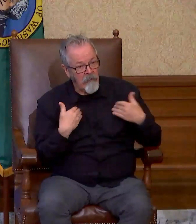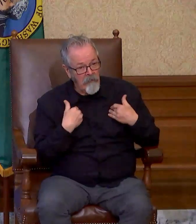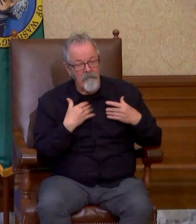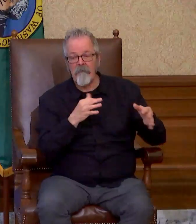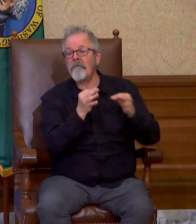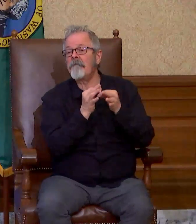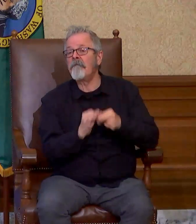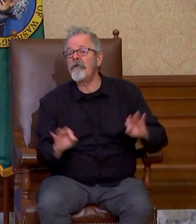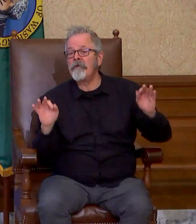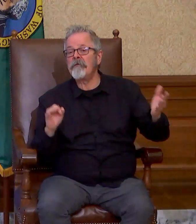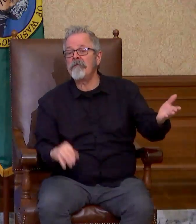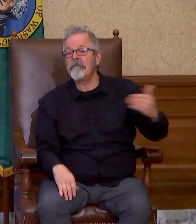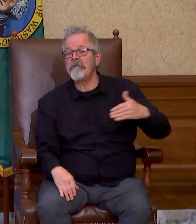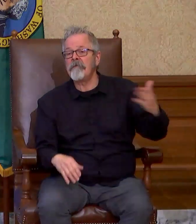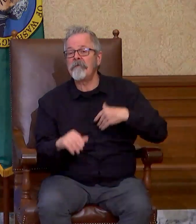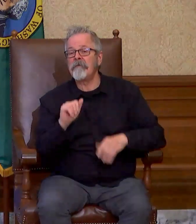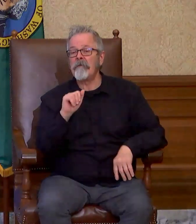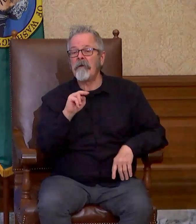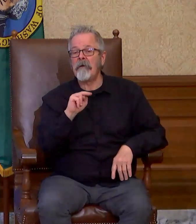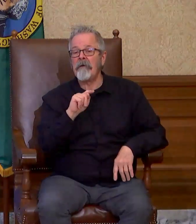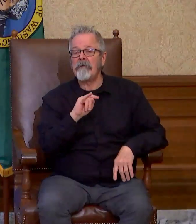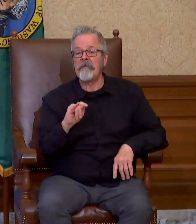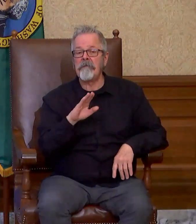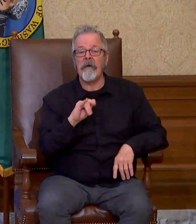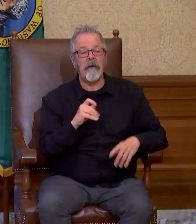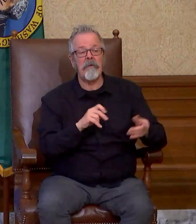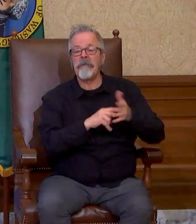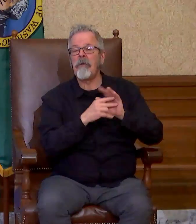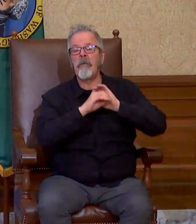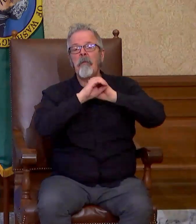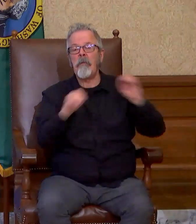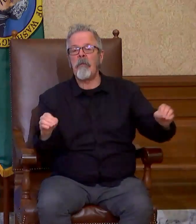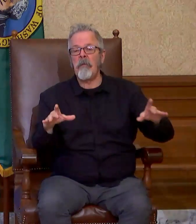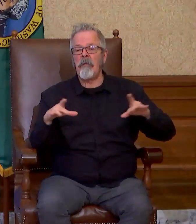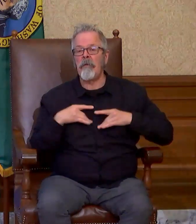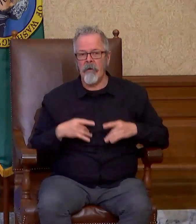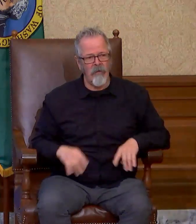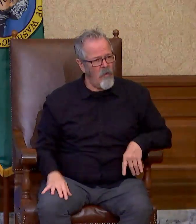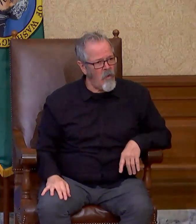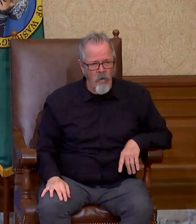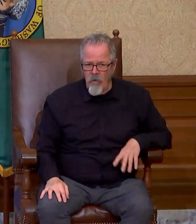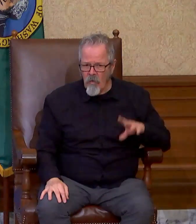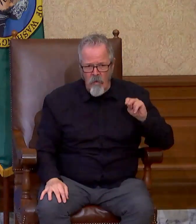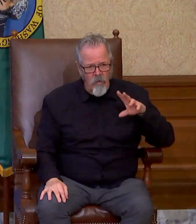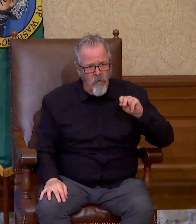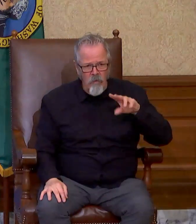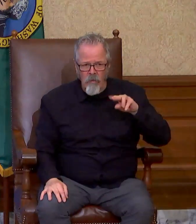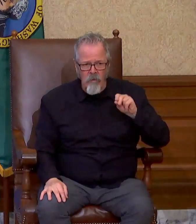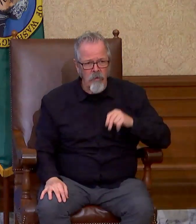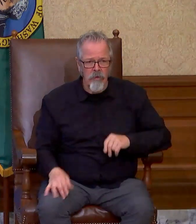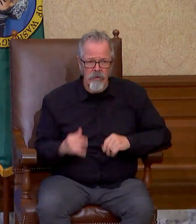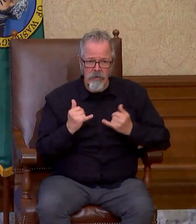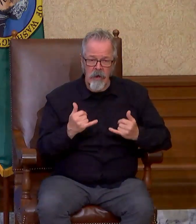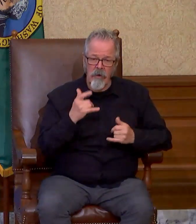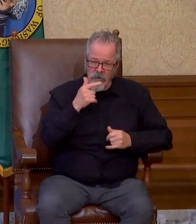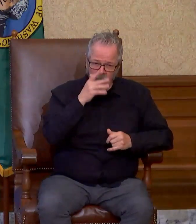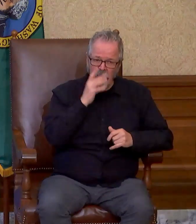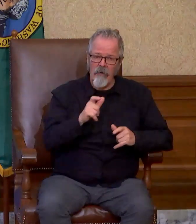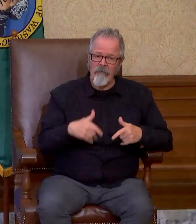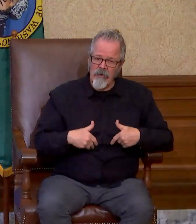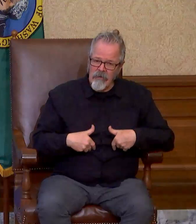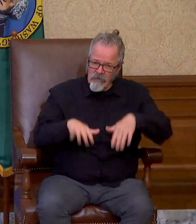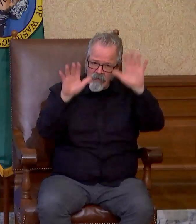antibody, and then feel free to go back to work and ignore social distancing. That would be a potentially fatal